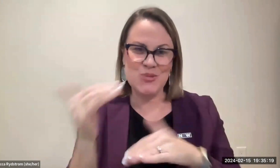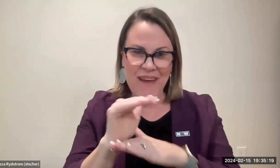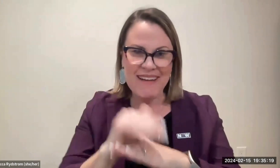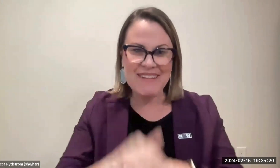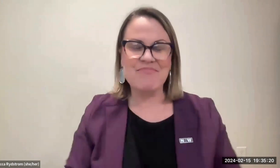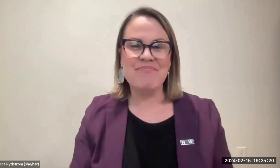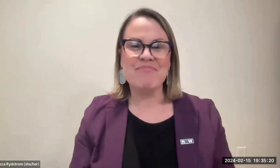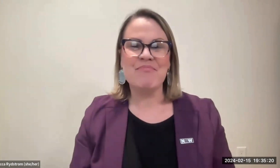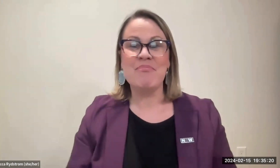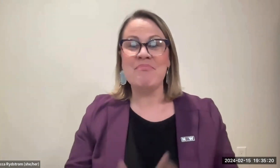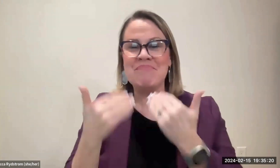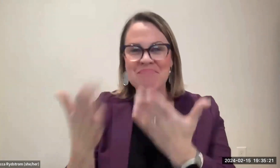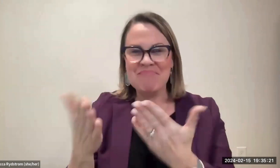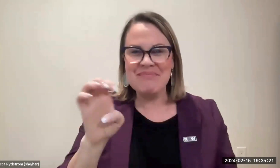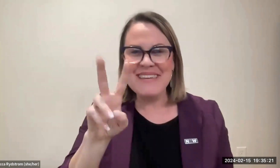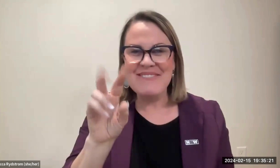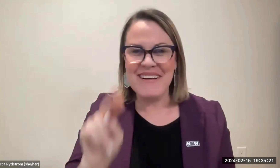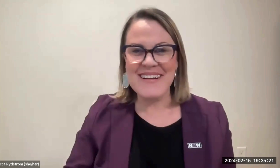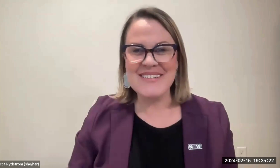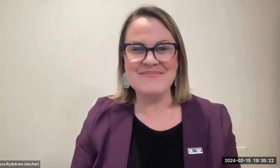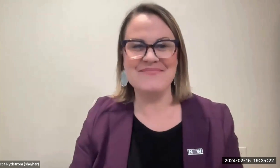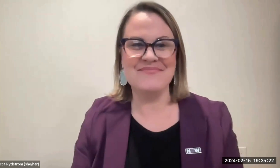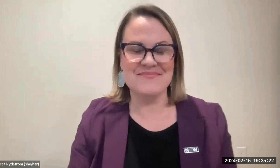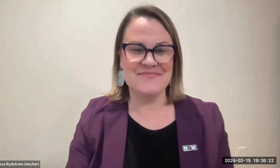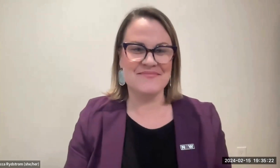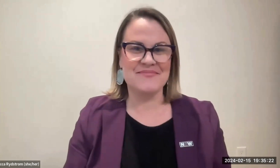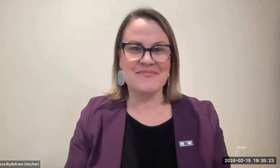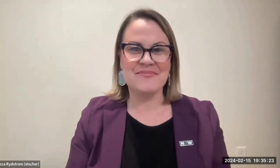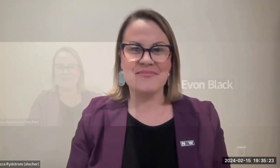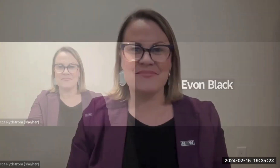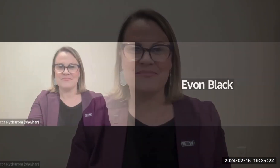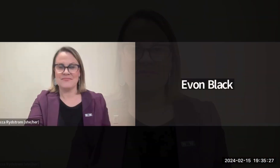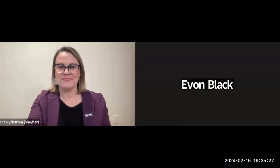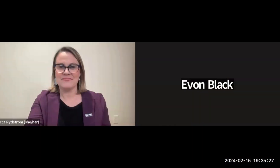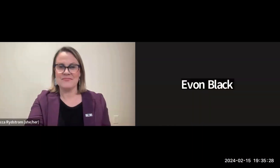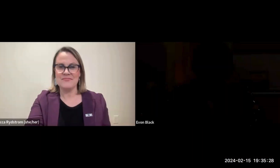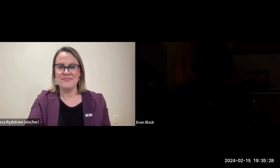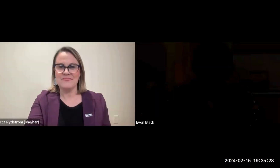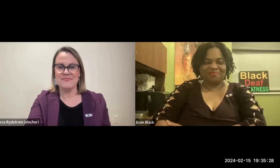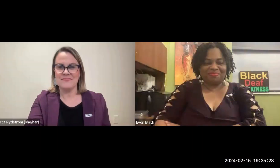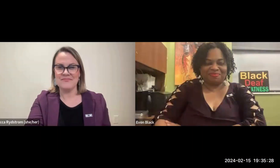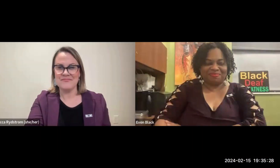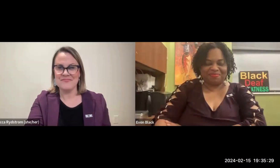Again, we're absolutely delighted to have you here with us this evening. Thank you.